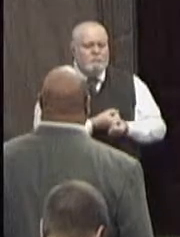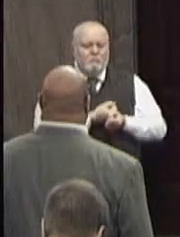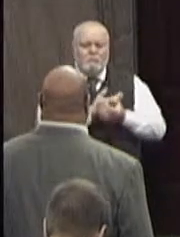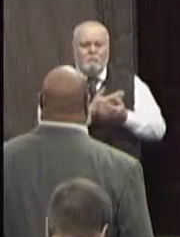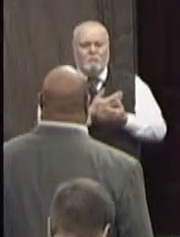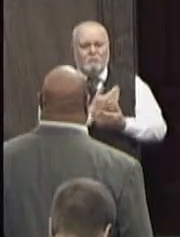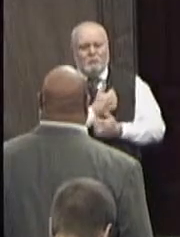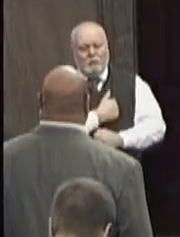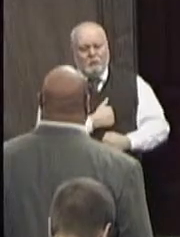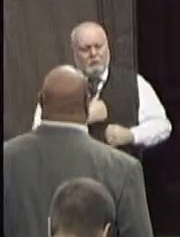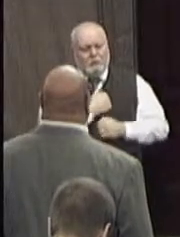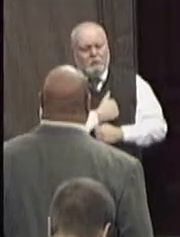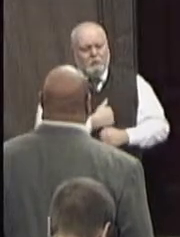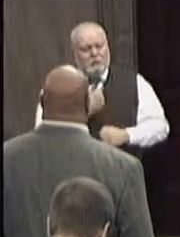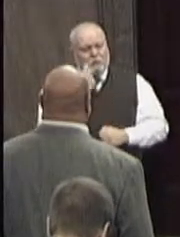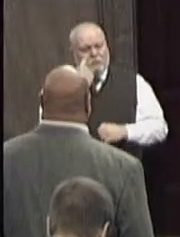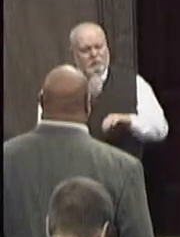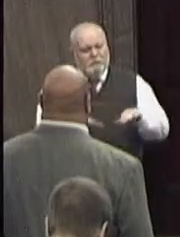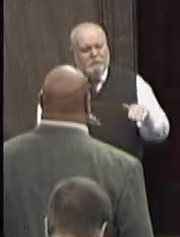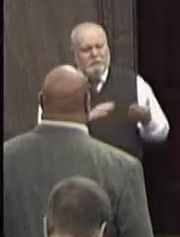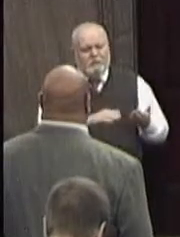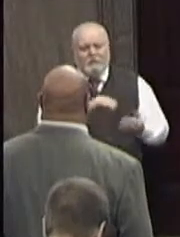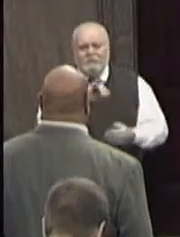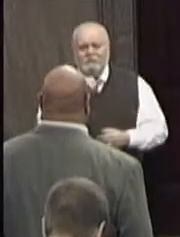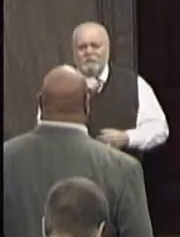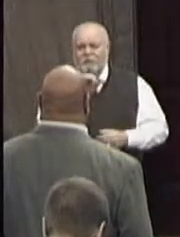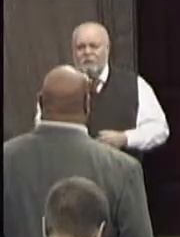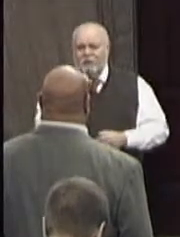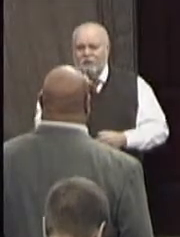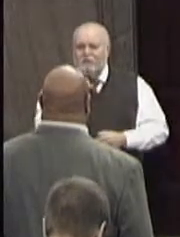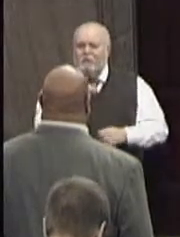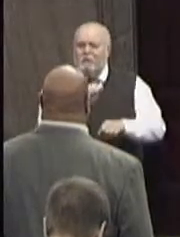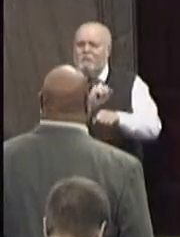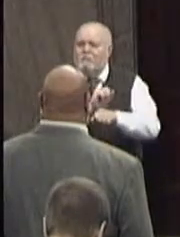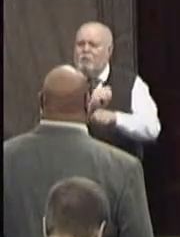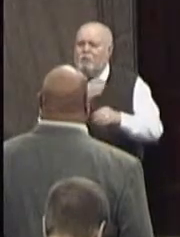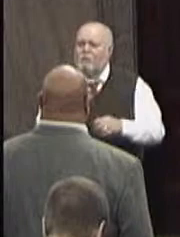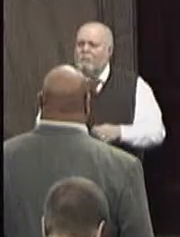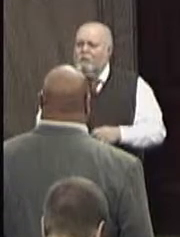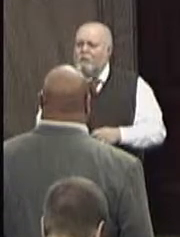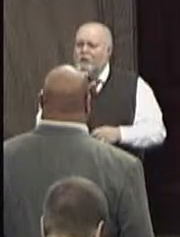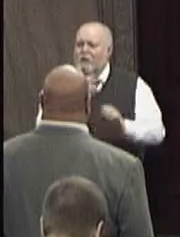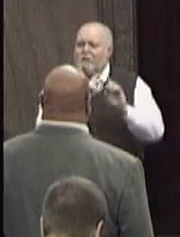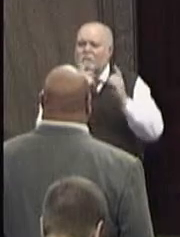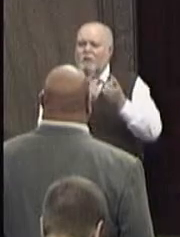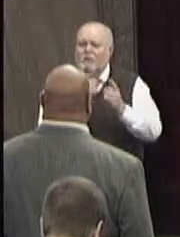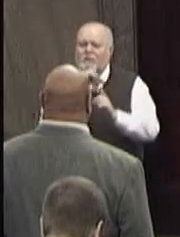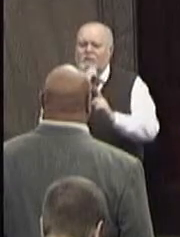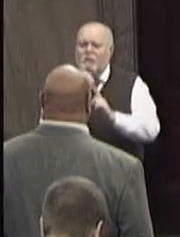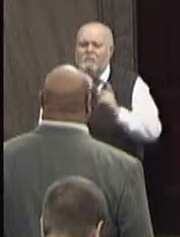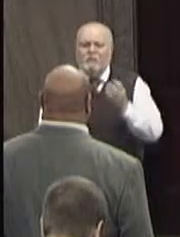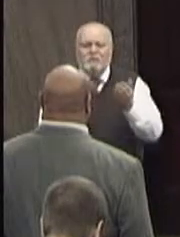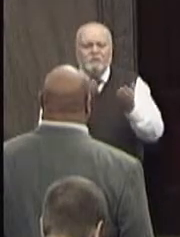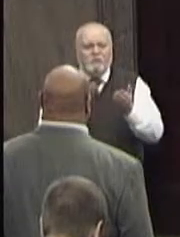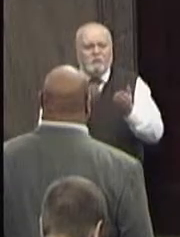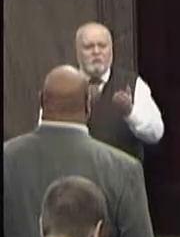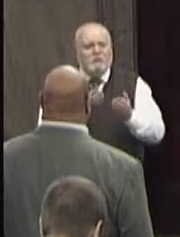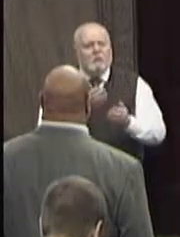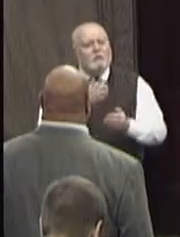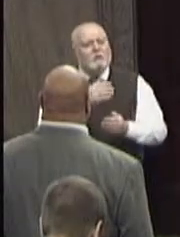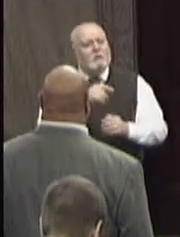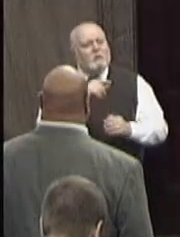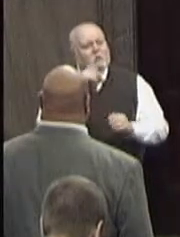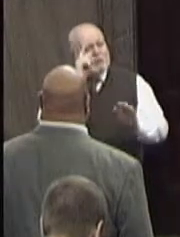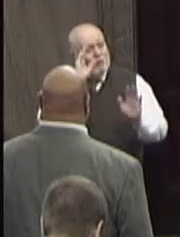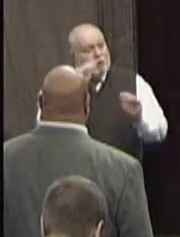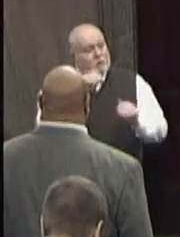County Legislature on the recent passing of Jeffrey Farrell, employee of Monroe County Department of Environmental Services. Be it resolved that the Monroe